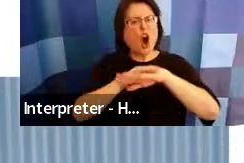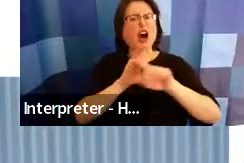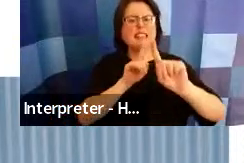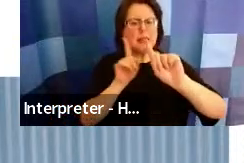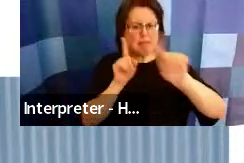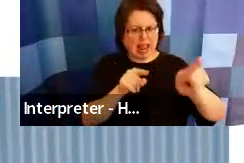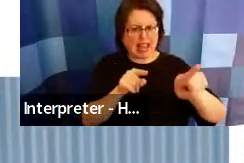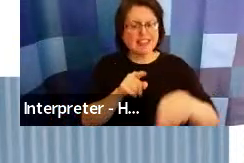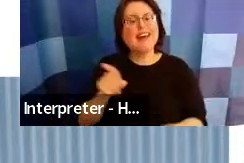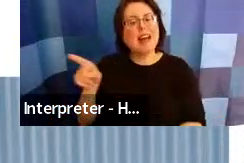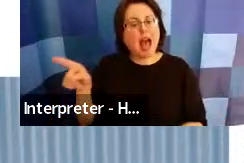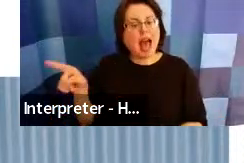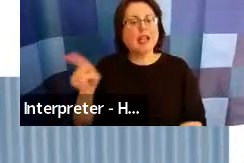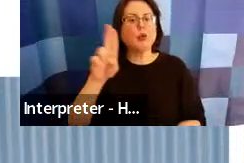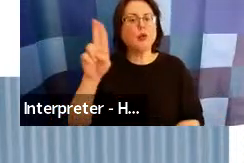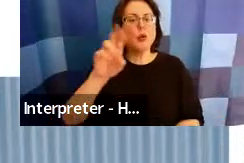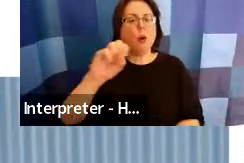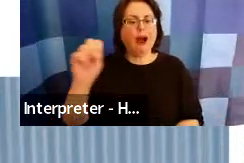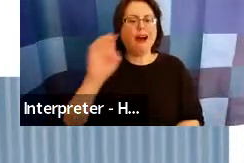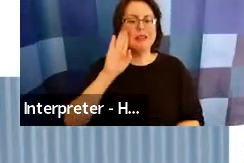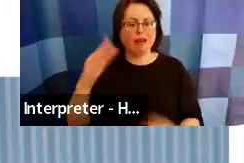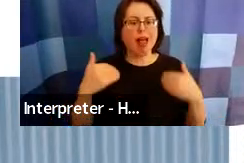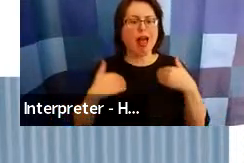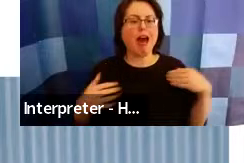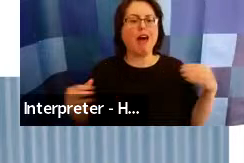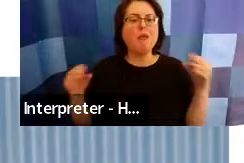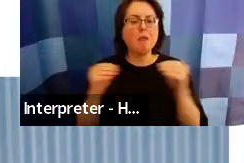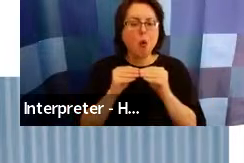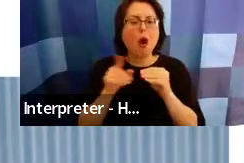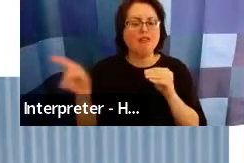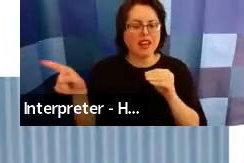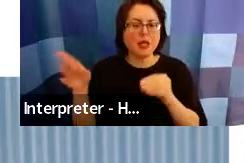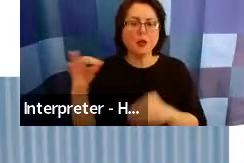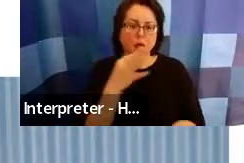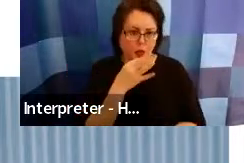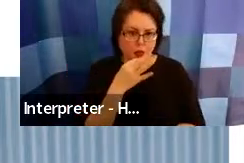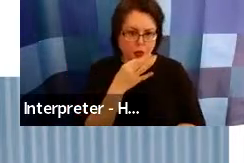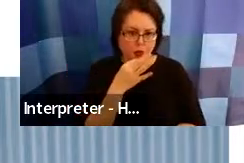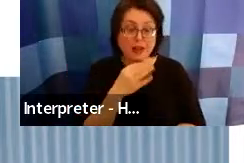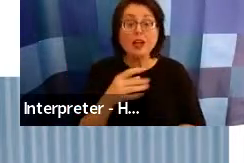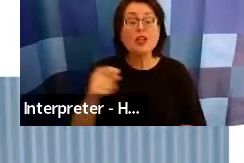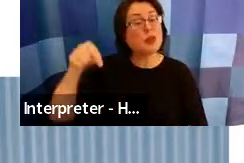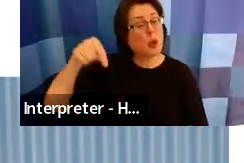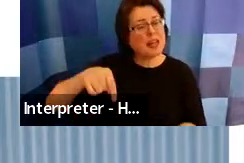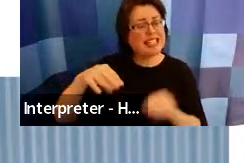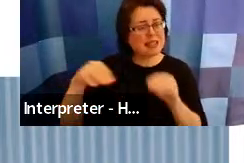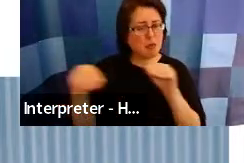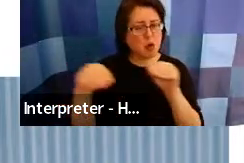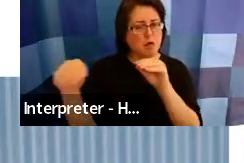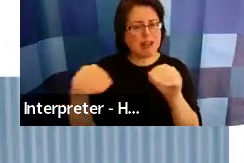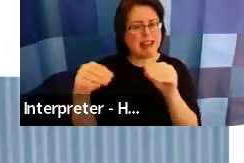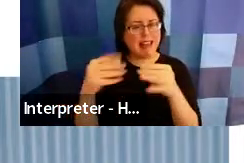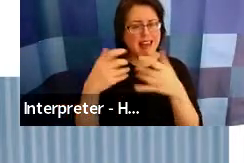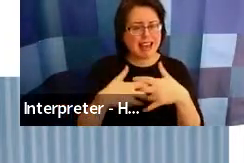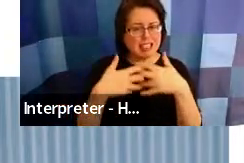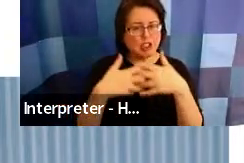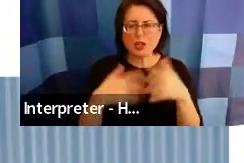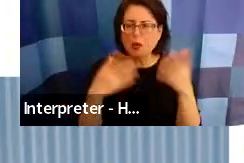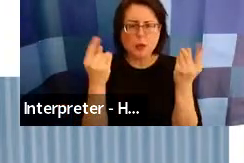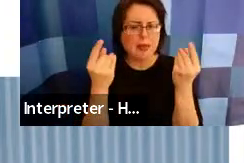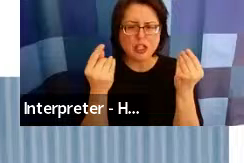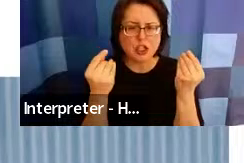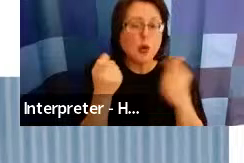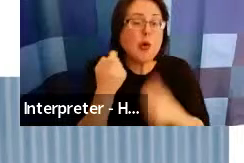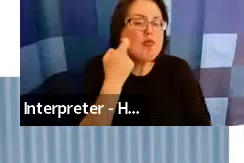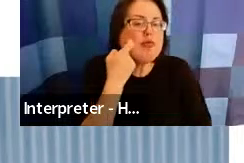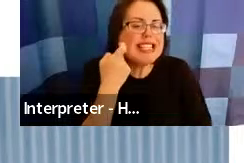additional US markets. So what the micromobility industry has been doing over the last few years is trying